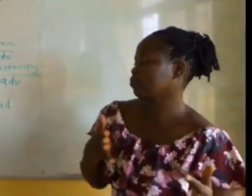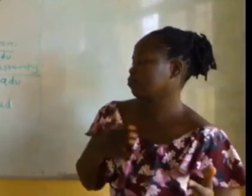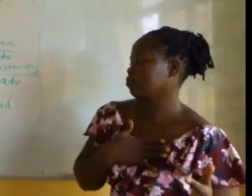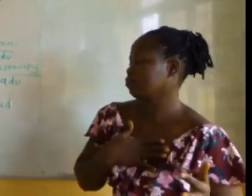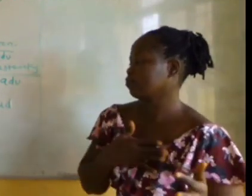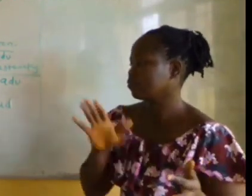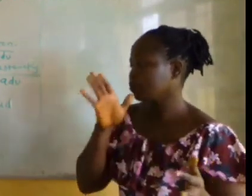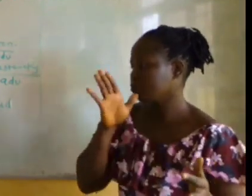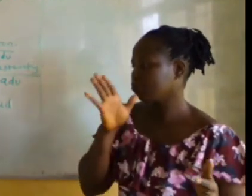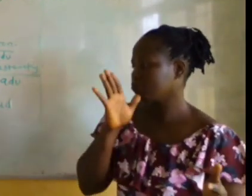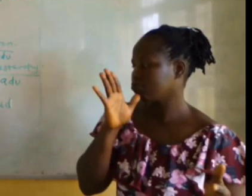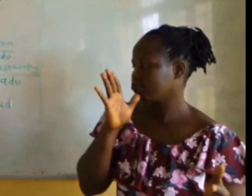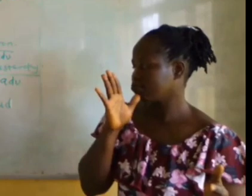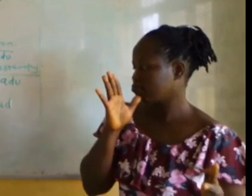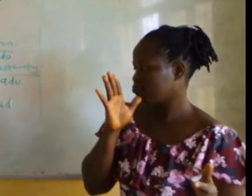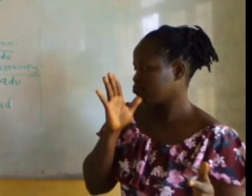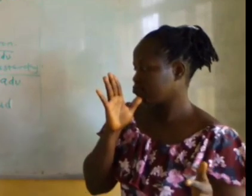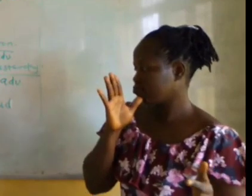My mother